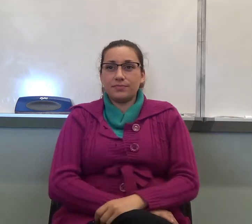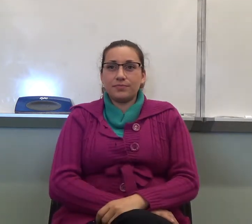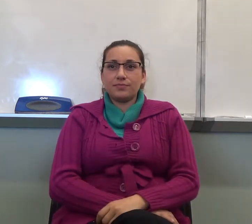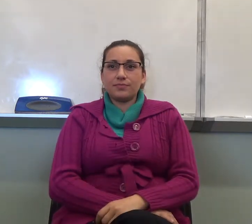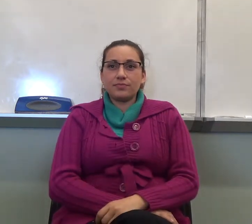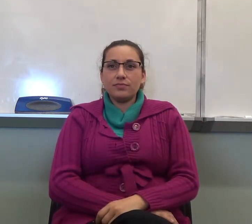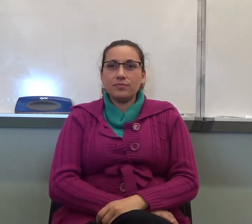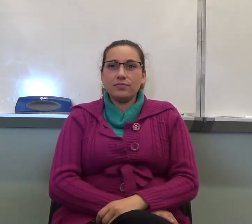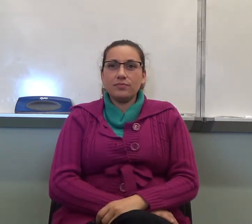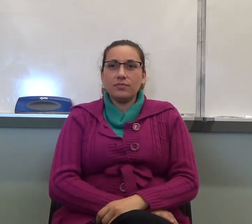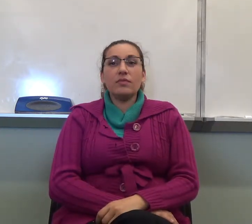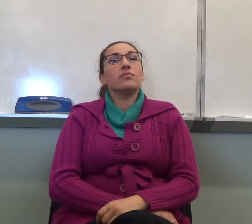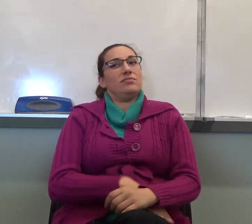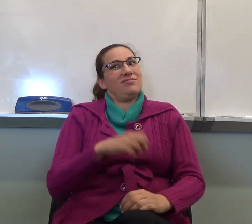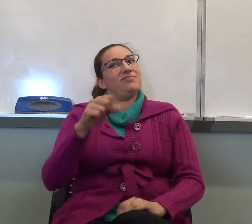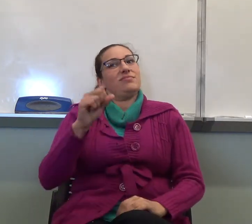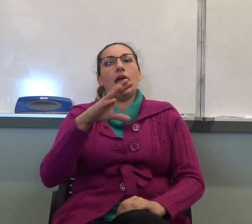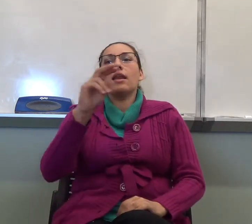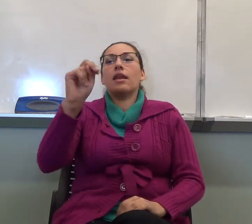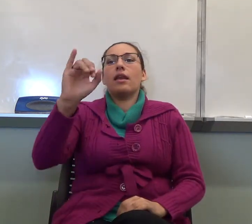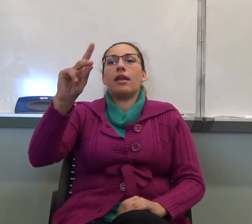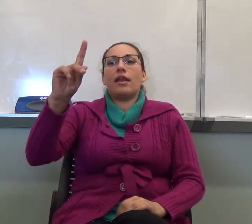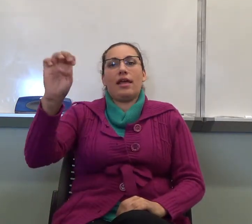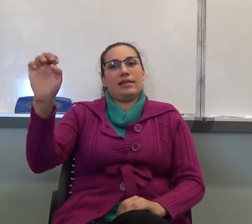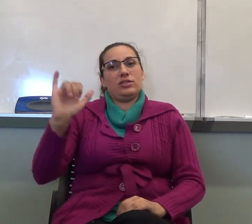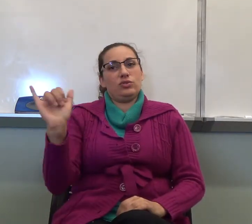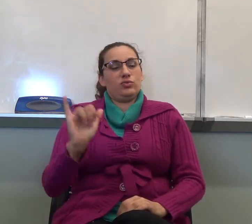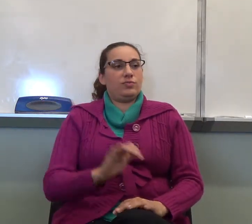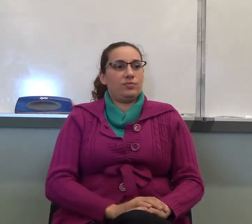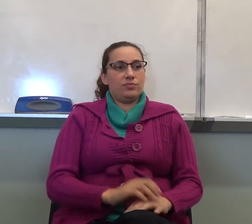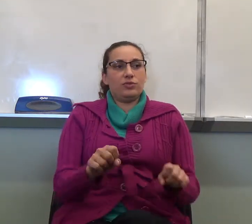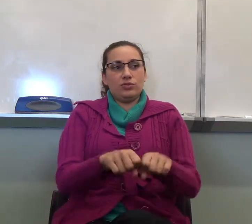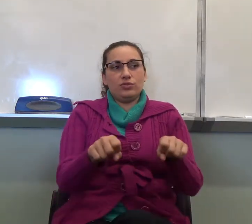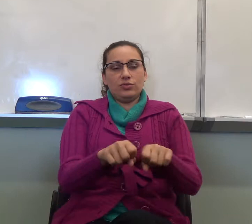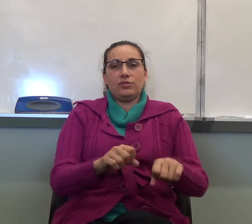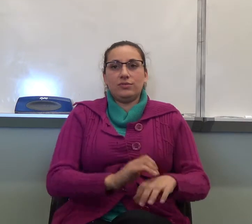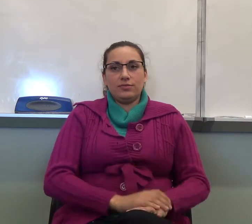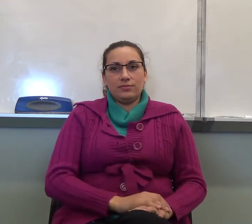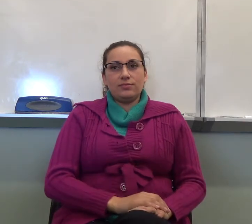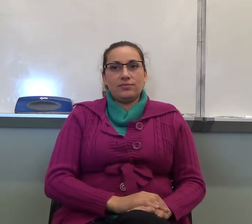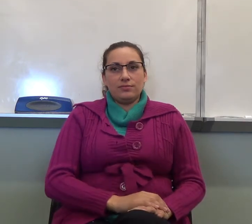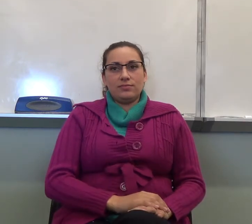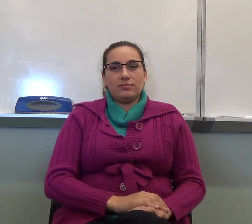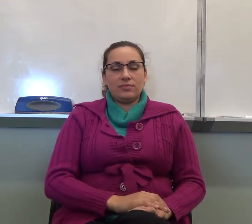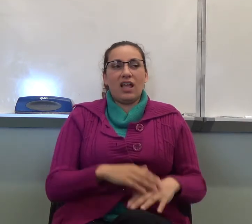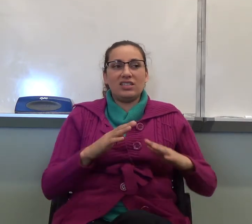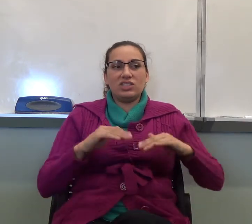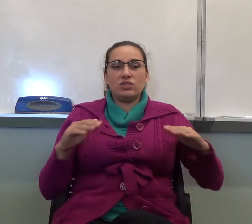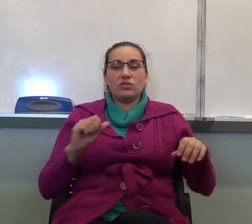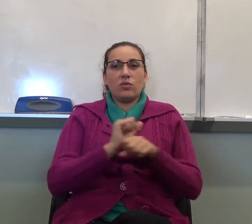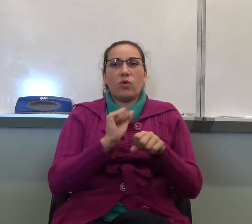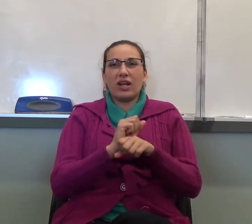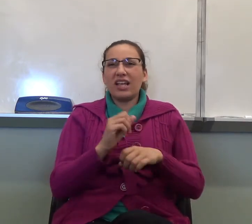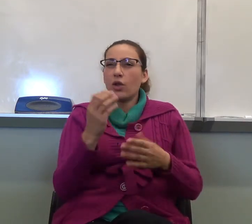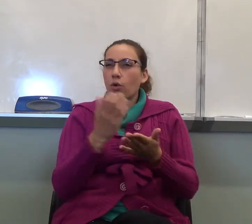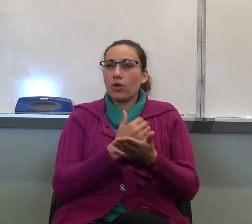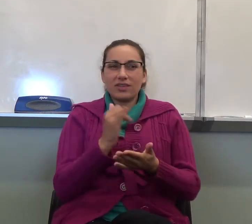This is a notational situation. Suppose I start with the number -2, which would be over there to the left of 0, 2 away from